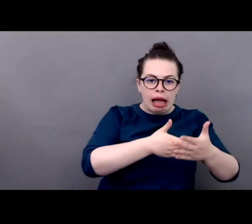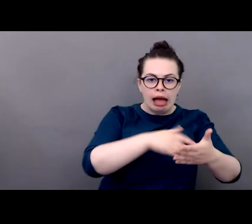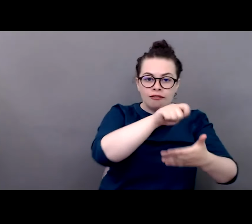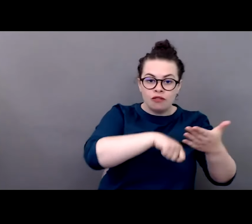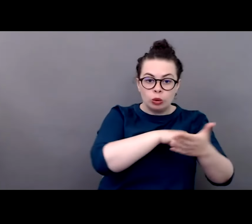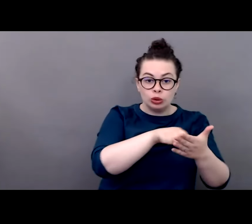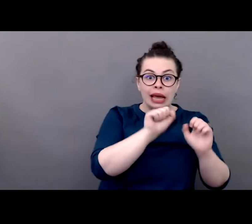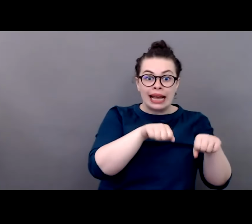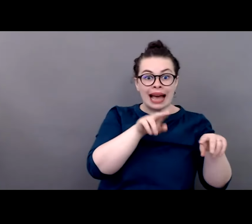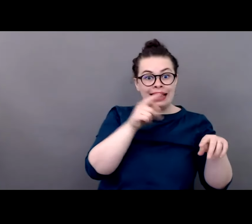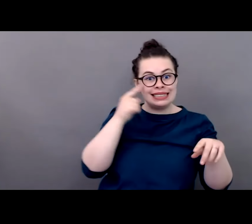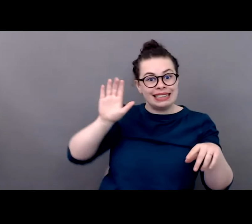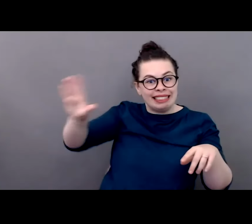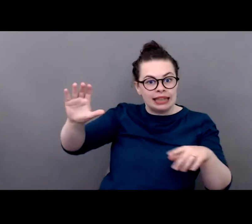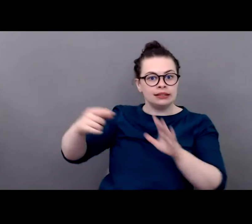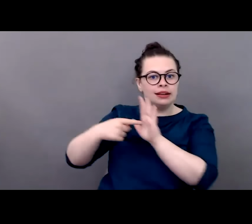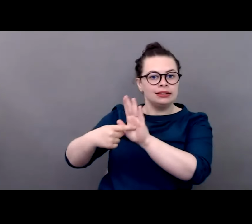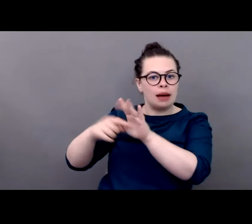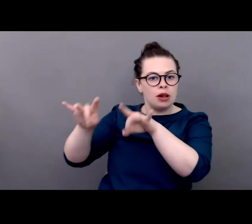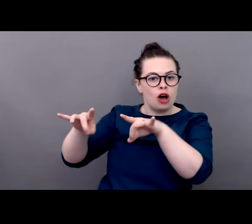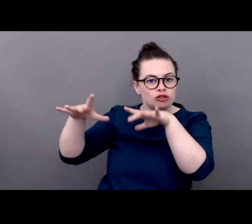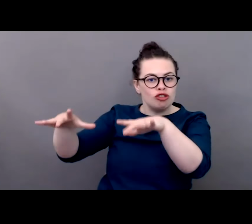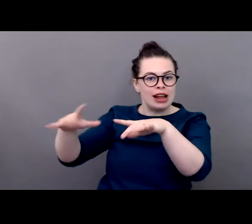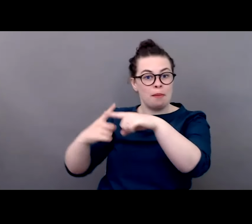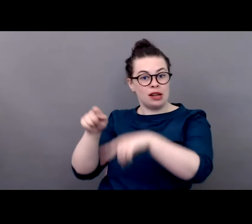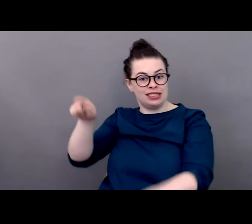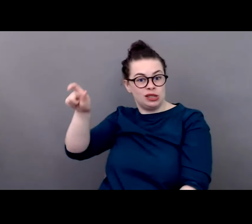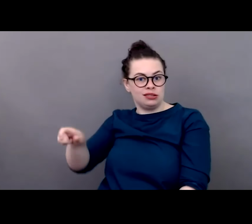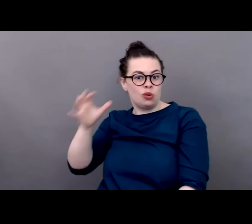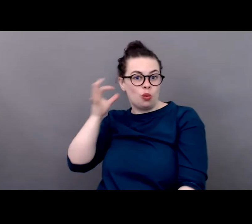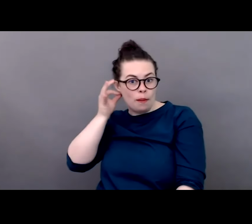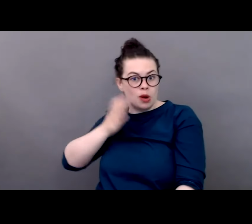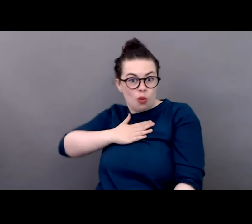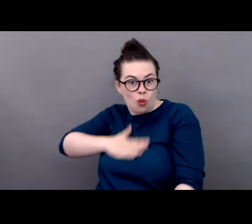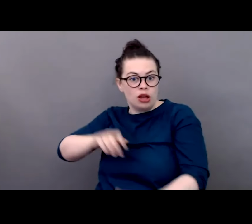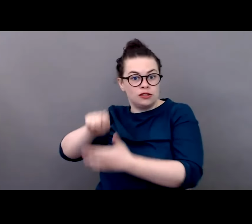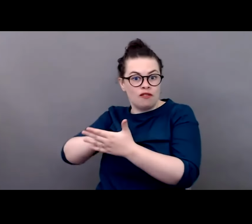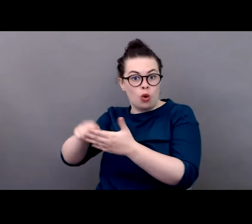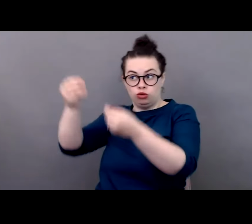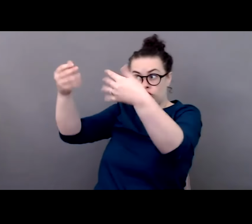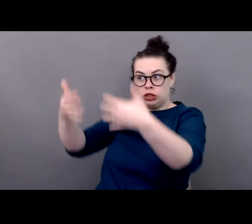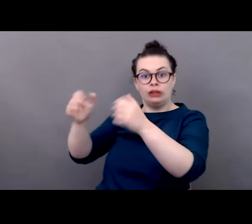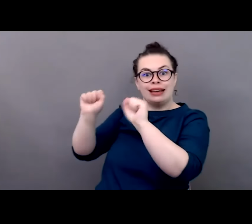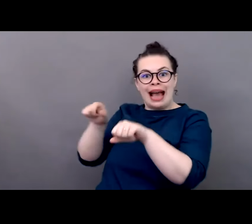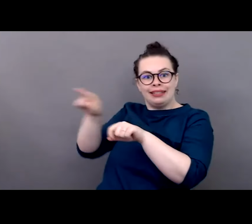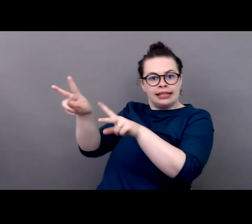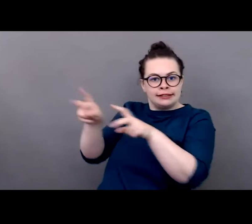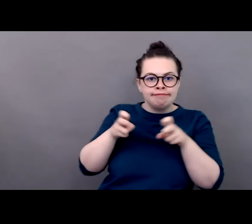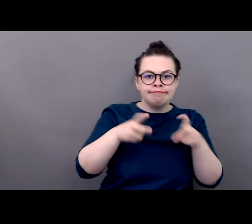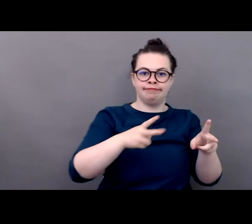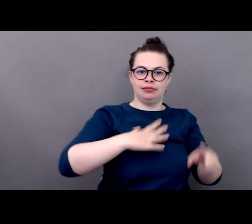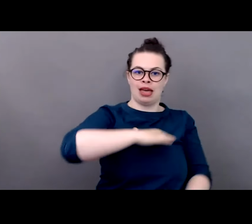I mean, you can immediately see this affects not only Fianna Given, the applicant in that case, but any other